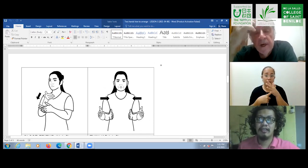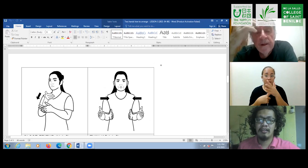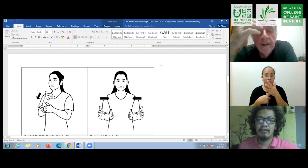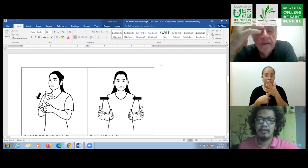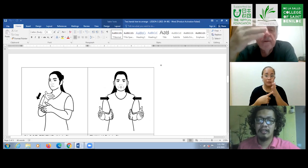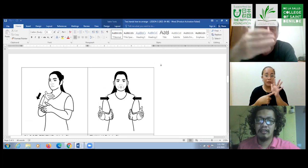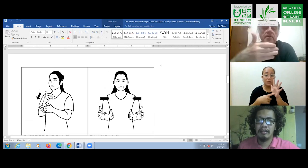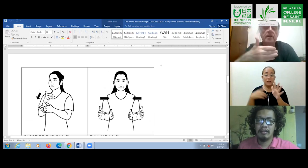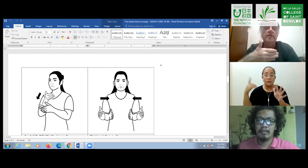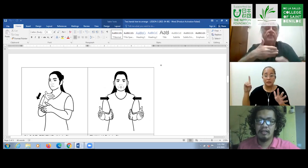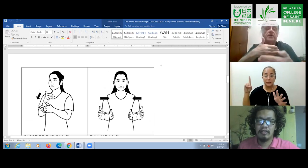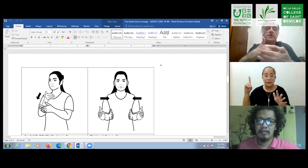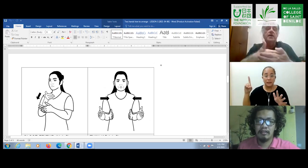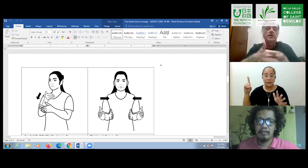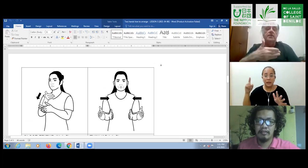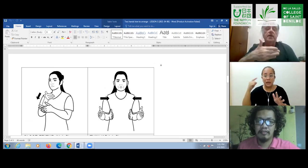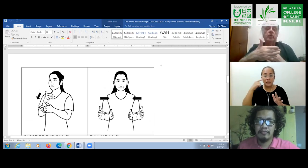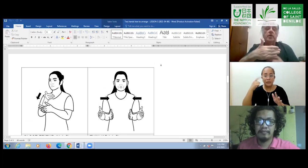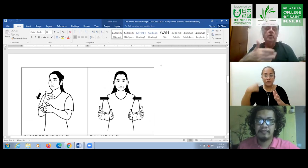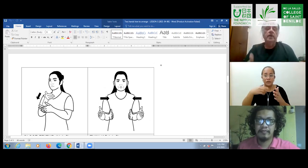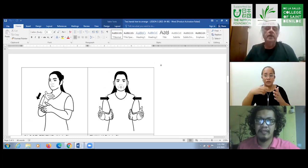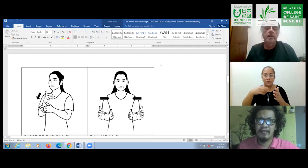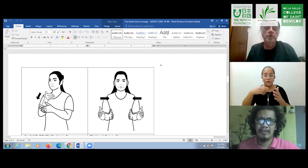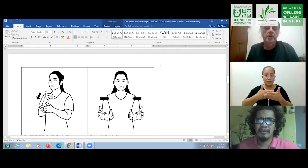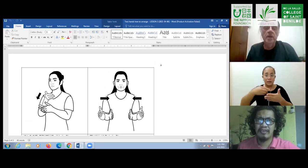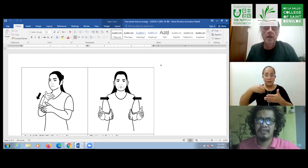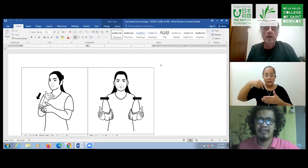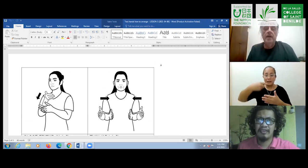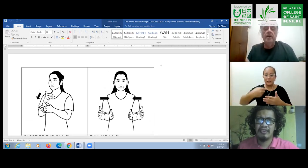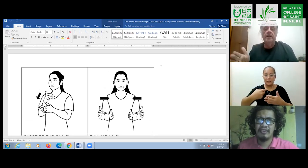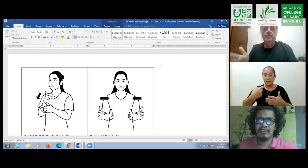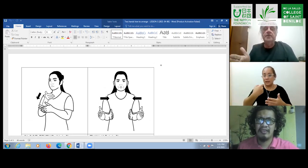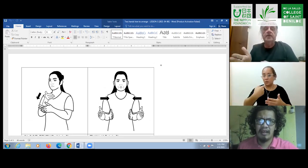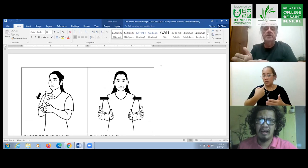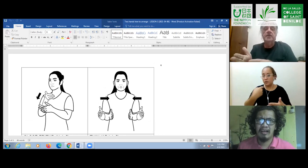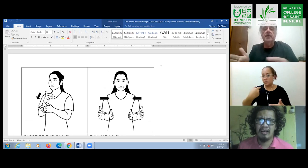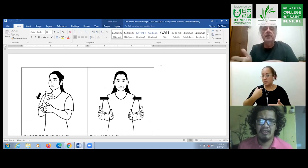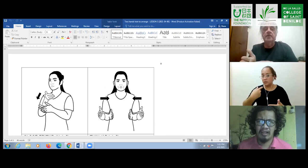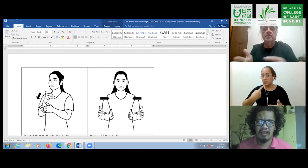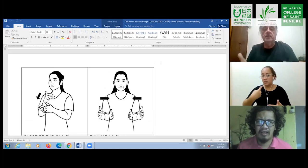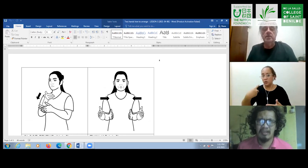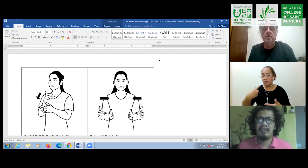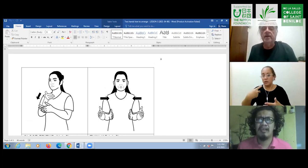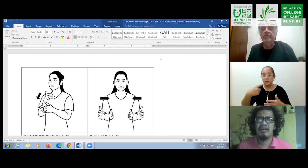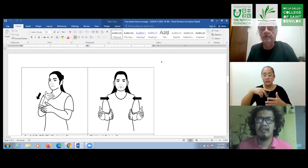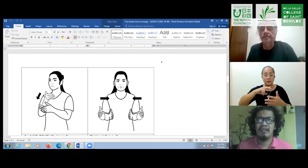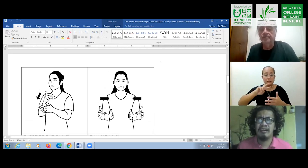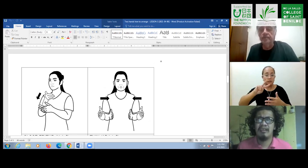dominant hand. So it looks like the first sign is inward orientation and the second sign is to the left.